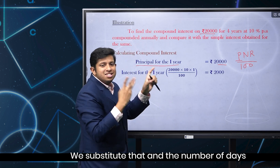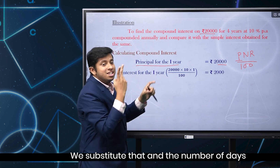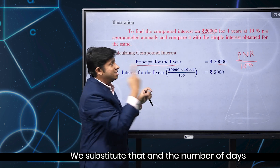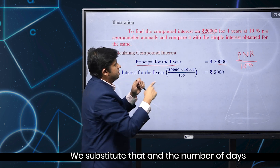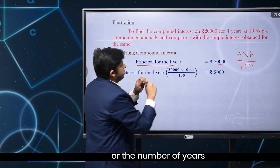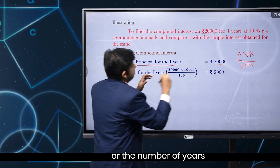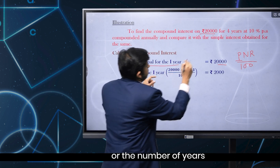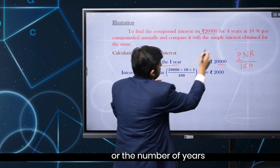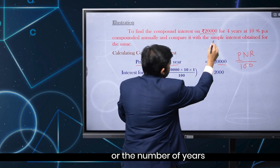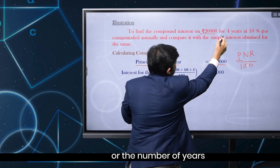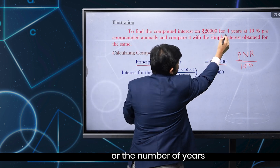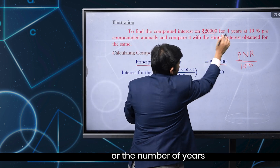days or the number of years